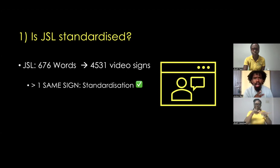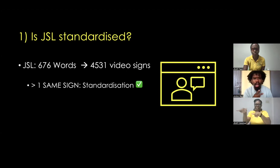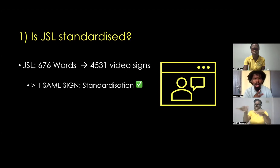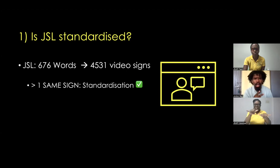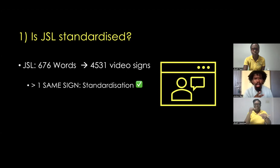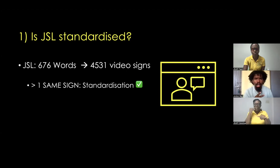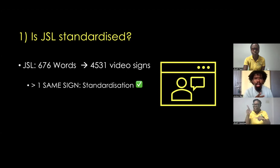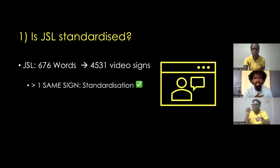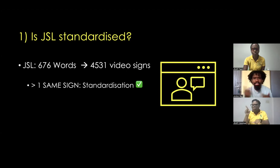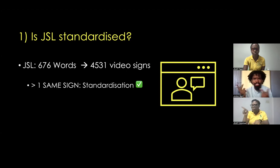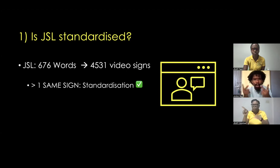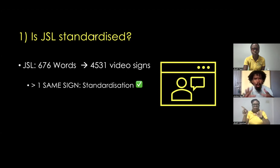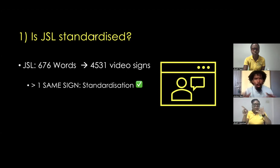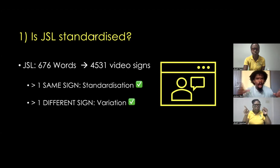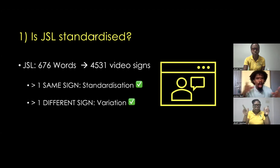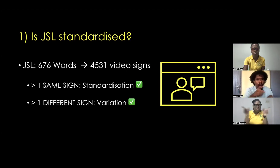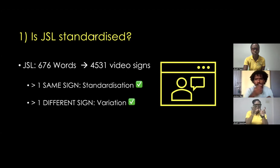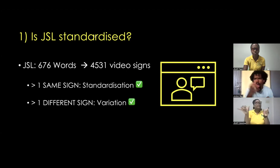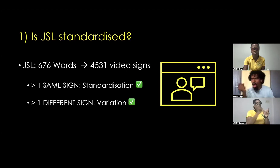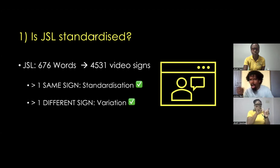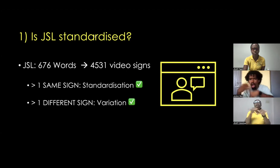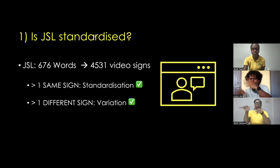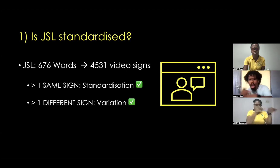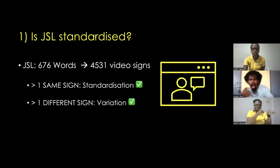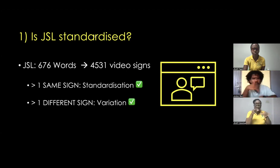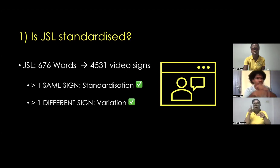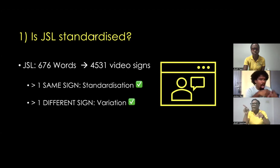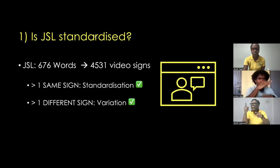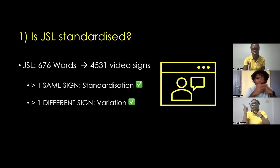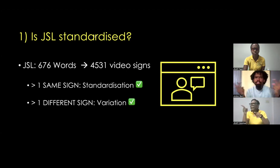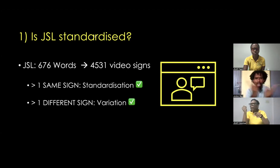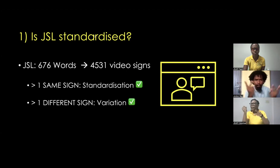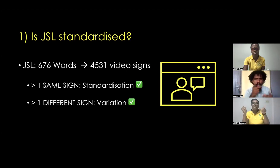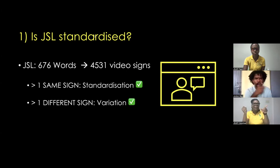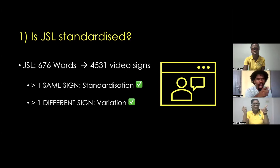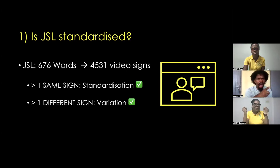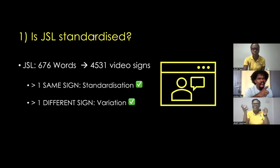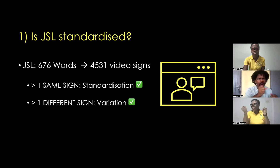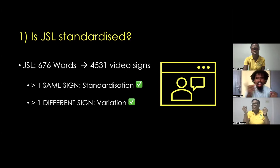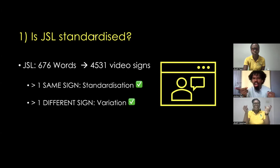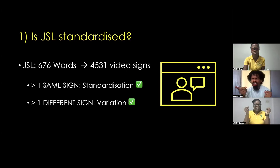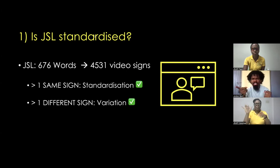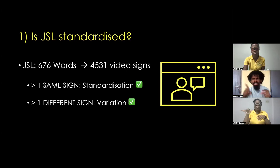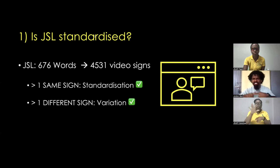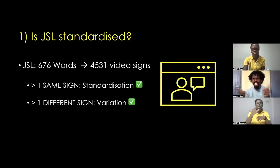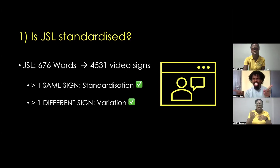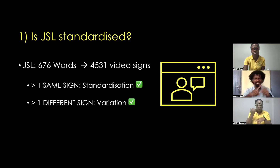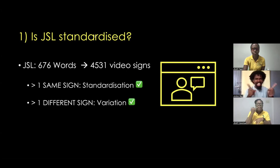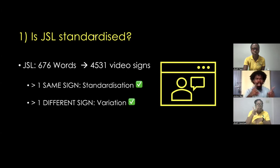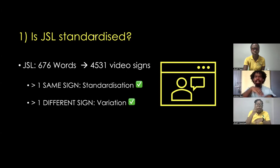and we say, okay, if we catch two signs and they're similar, and we say, okay, this sign in JSL, this sign in